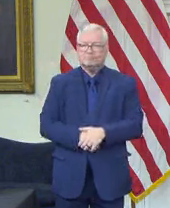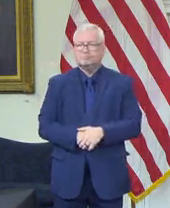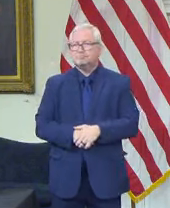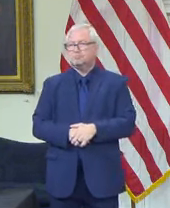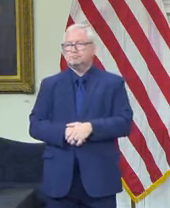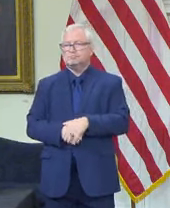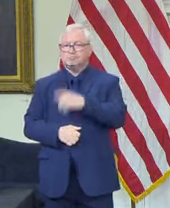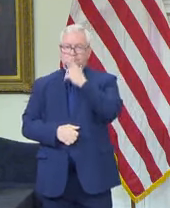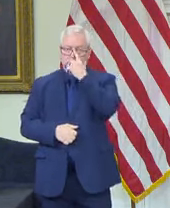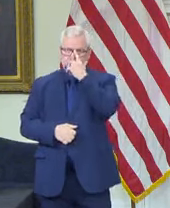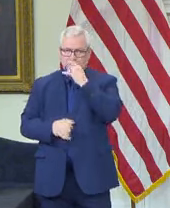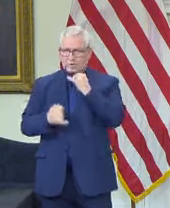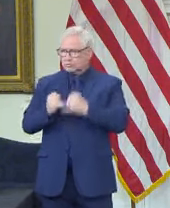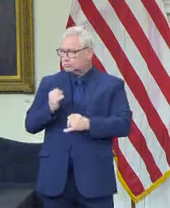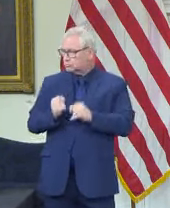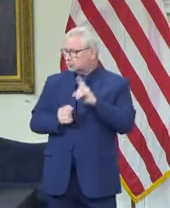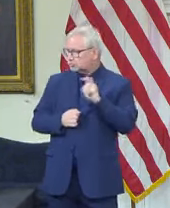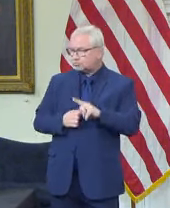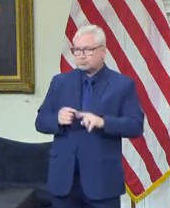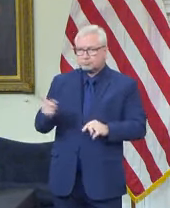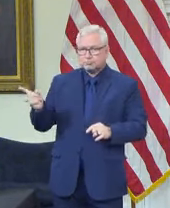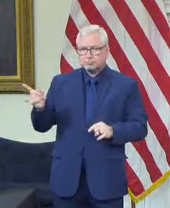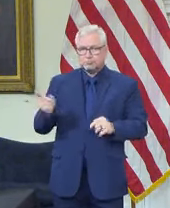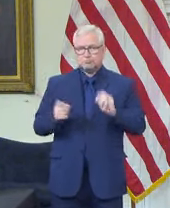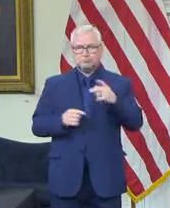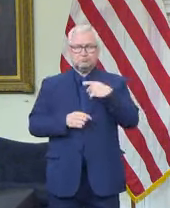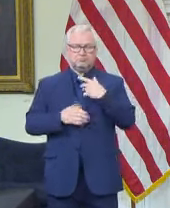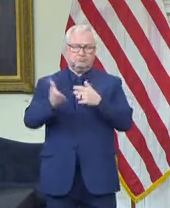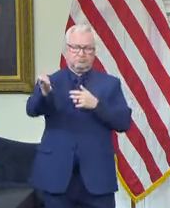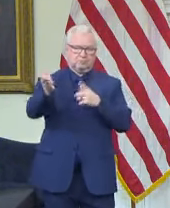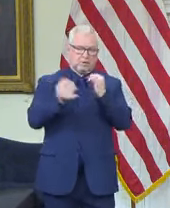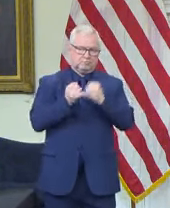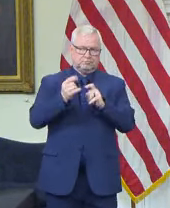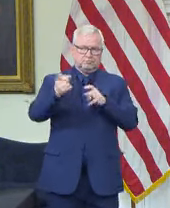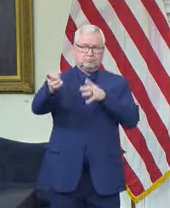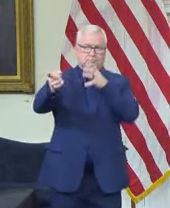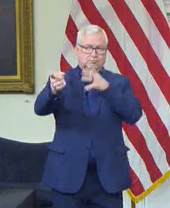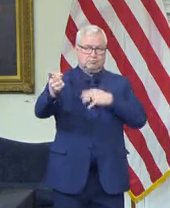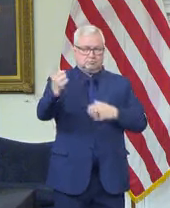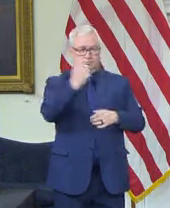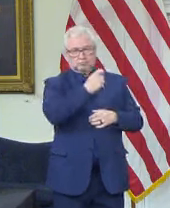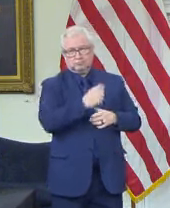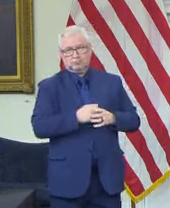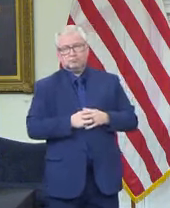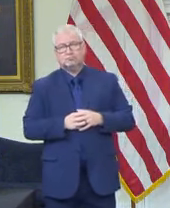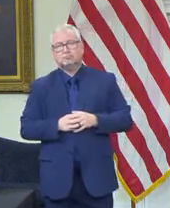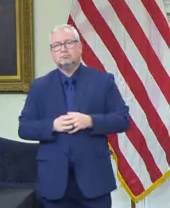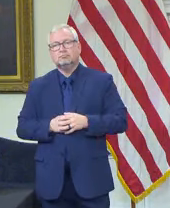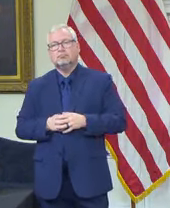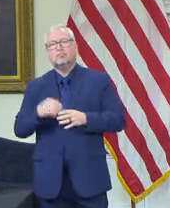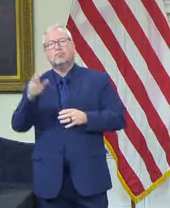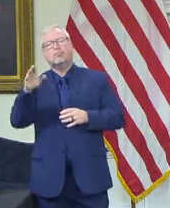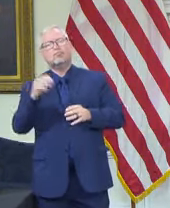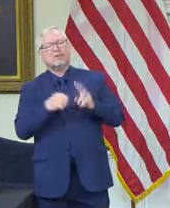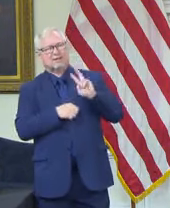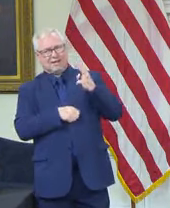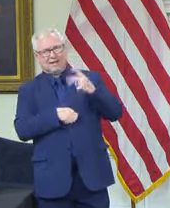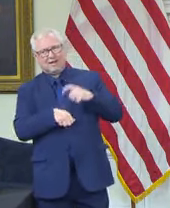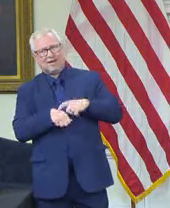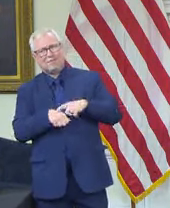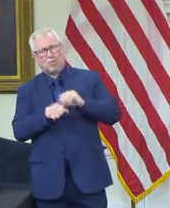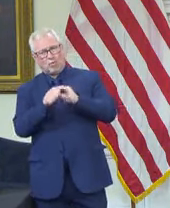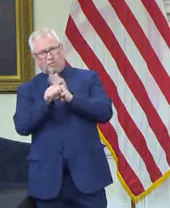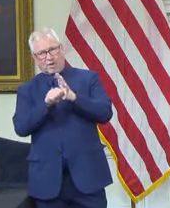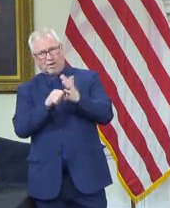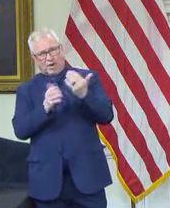last question she said, but I'll let you squeak one in. This is the second time that COVID has hit your house in Yeah. particular in less